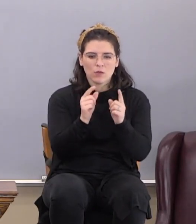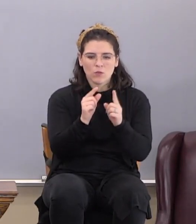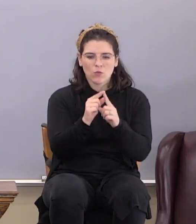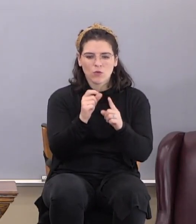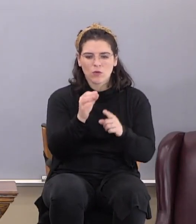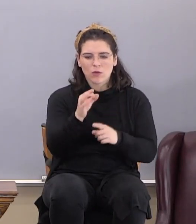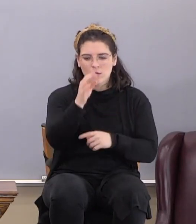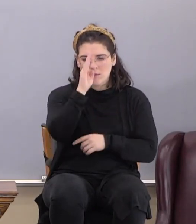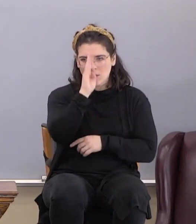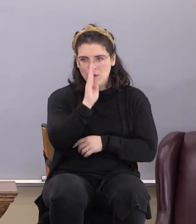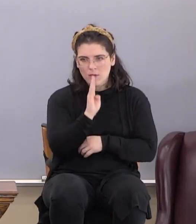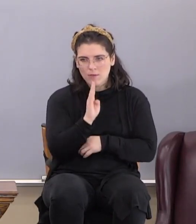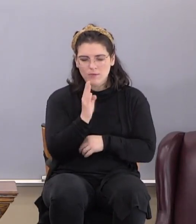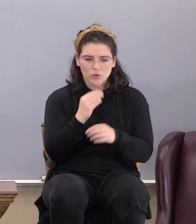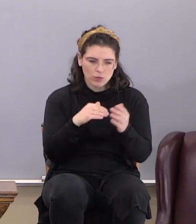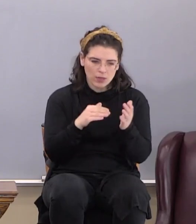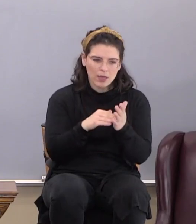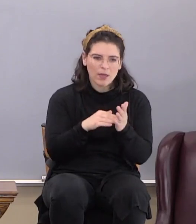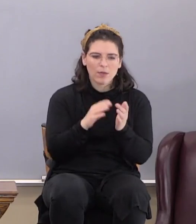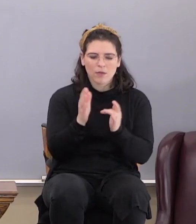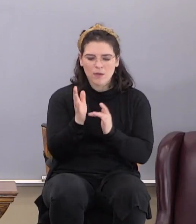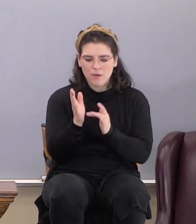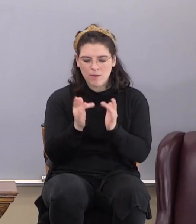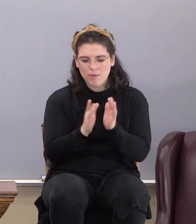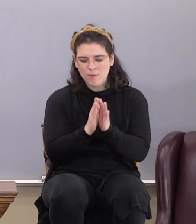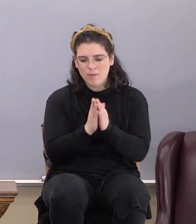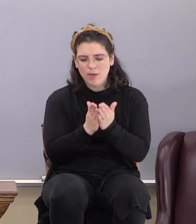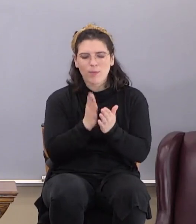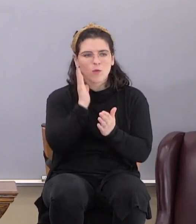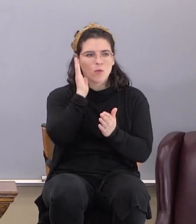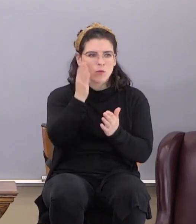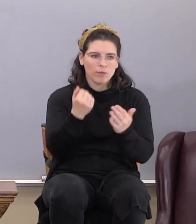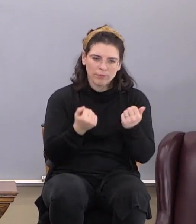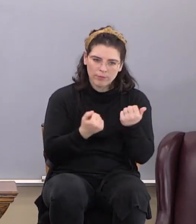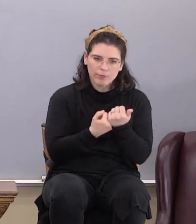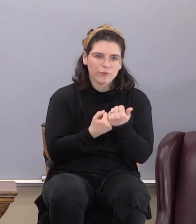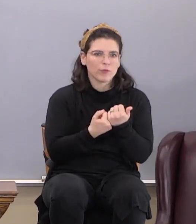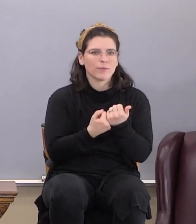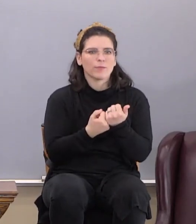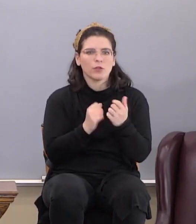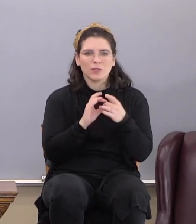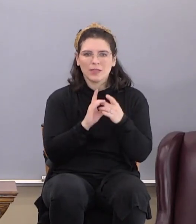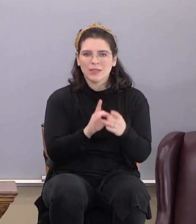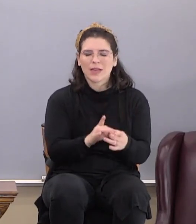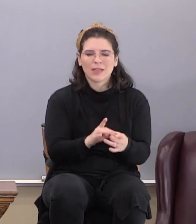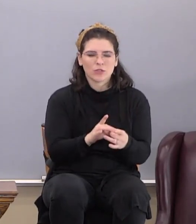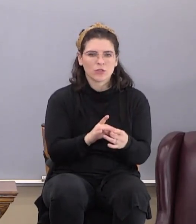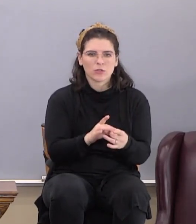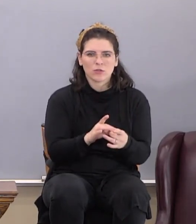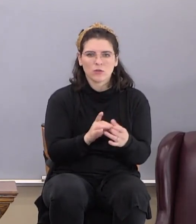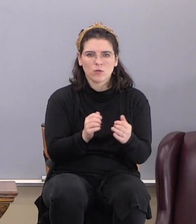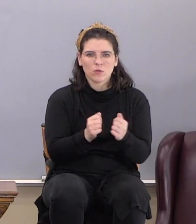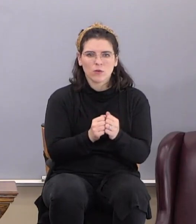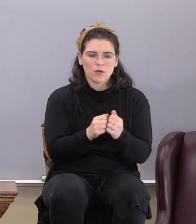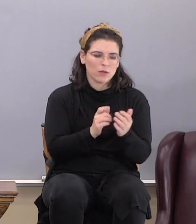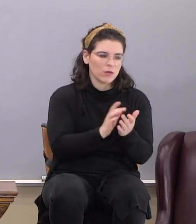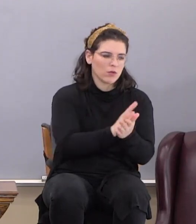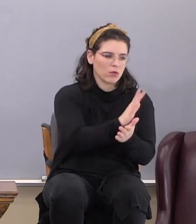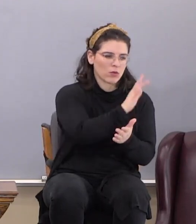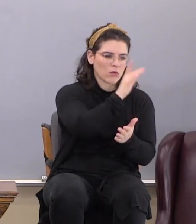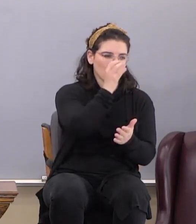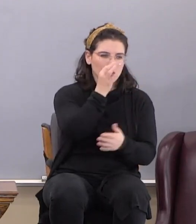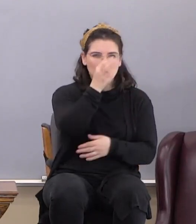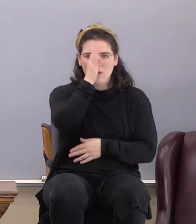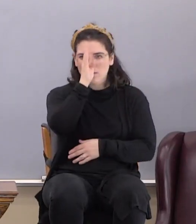God. So again, the Bible is going to reaffirm there's a connection between the glory of